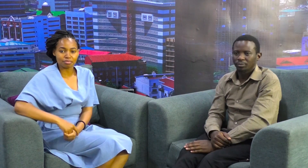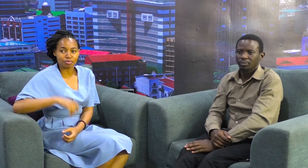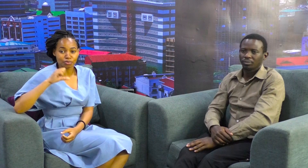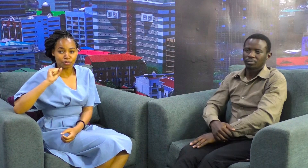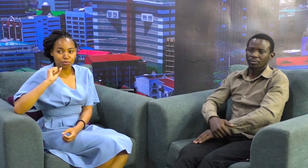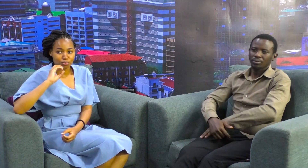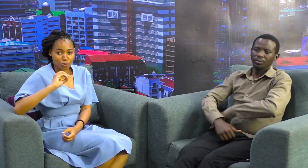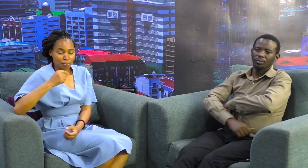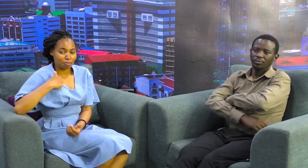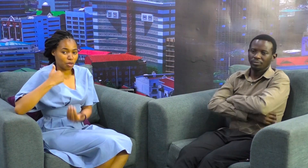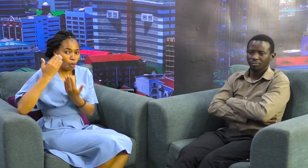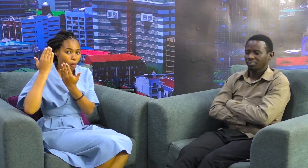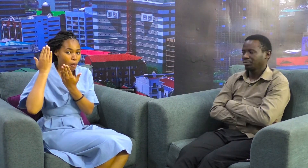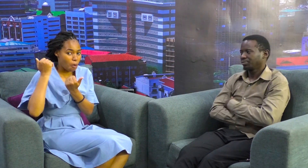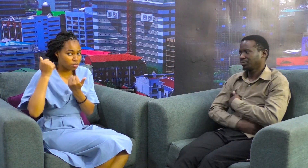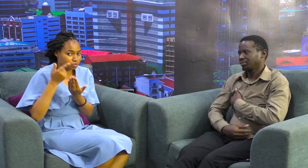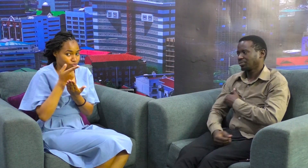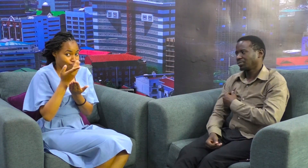If you get into contact with us, we'll inform you more.